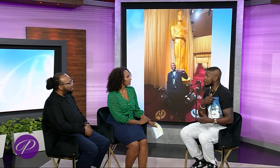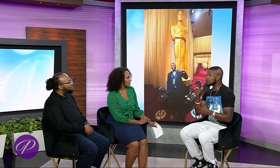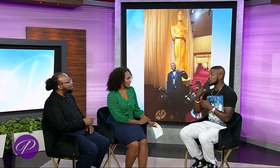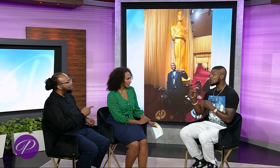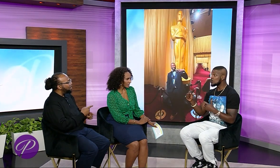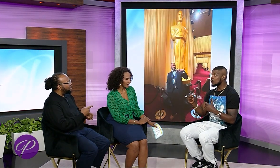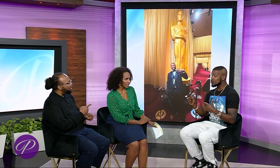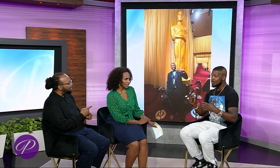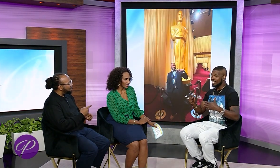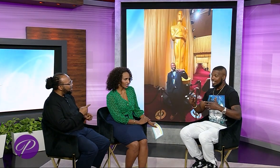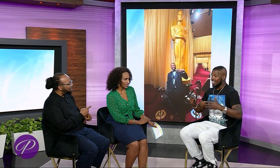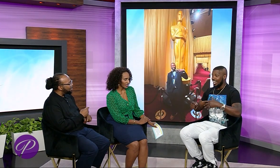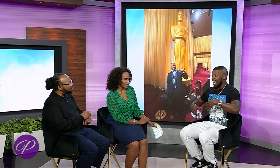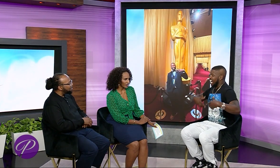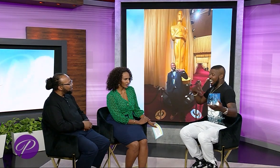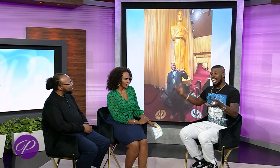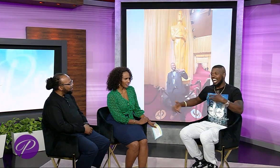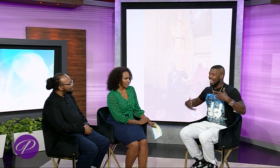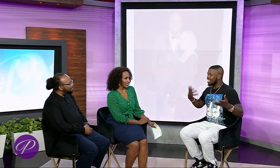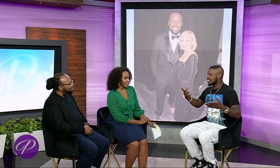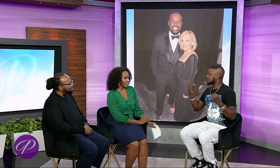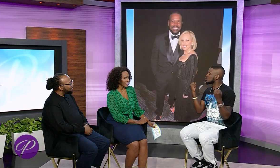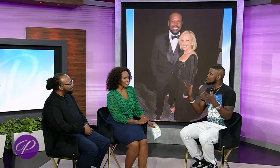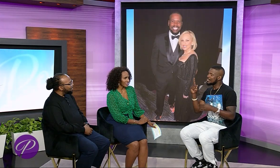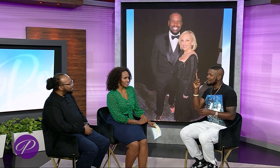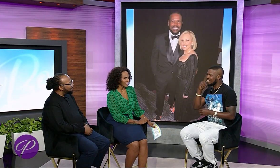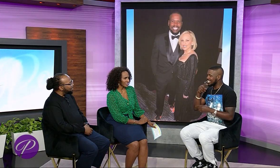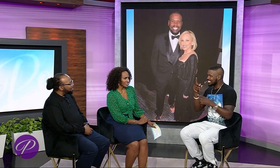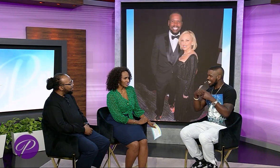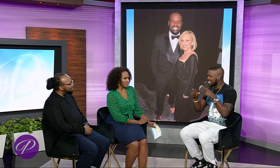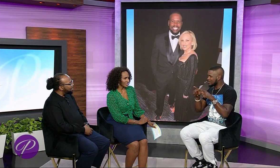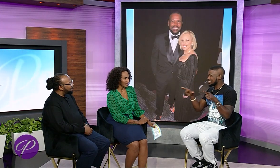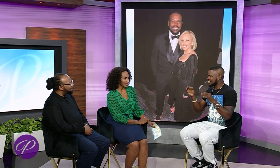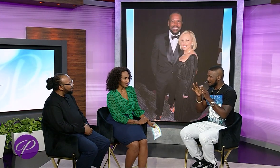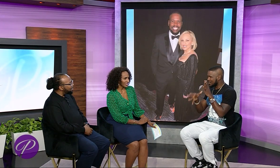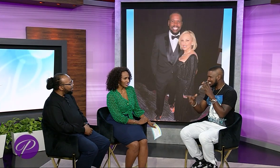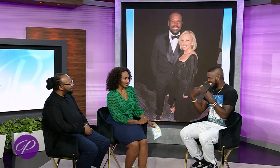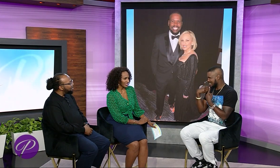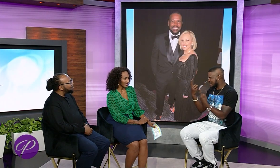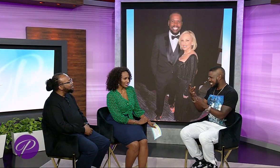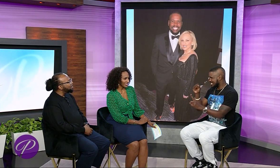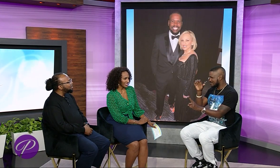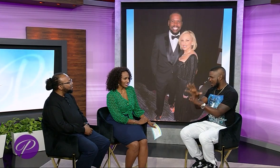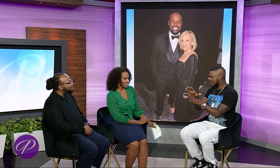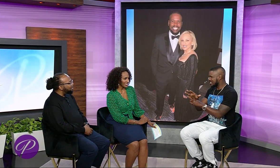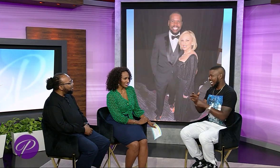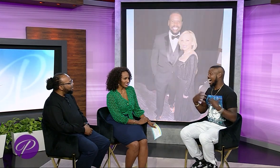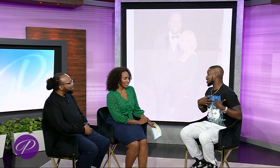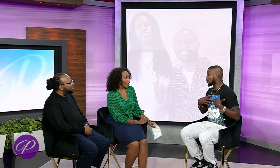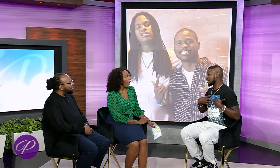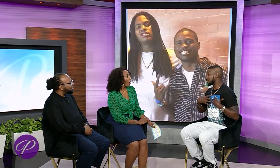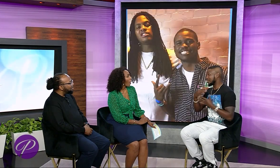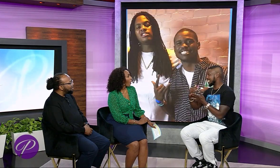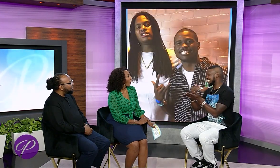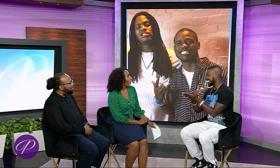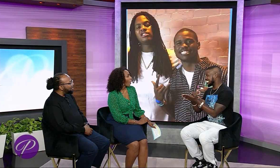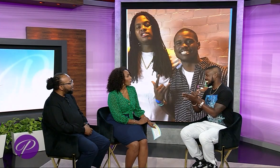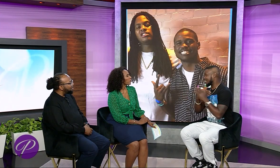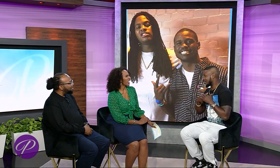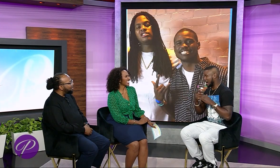Right. too there's too many fake sign language interpreters that have been exposed. I don't want to be on that list. So I'm